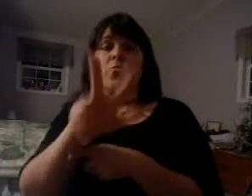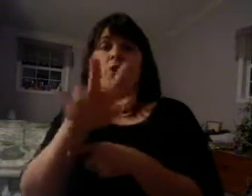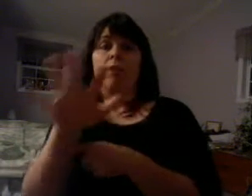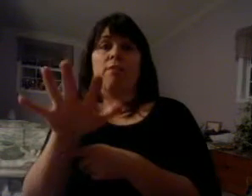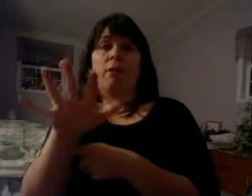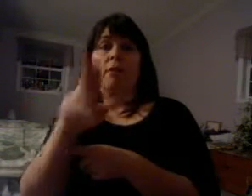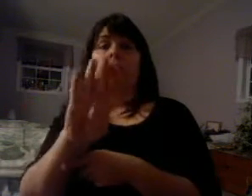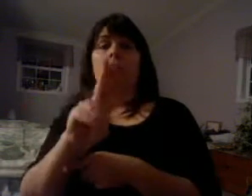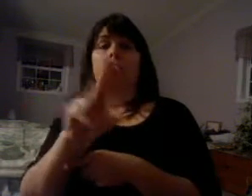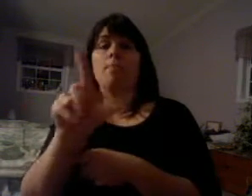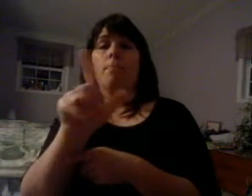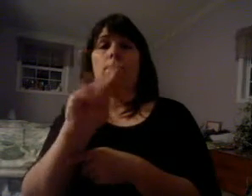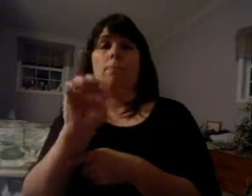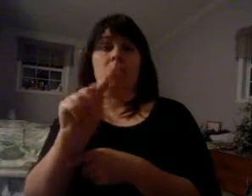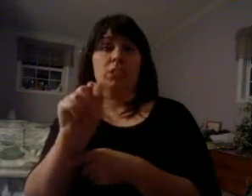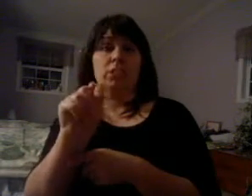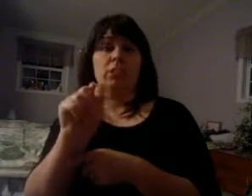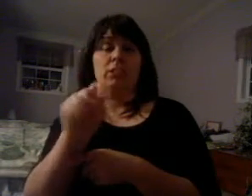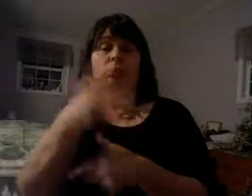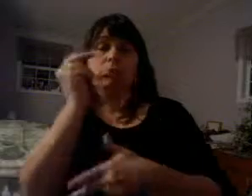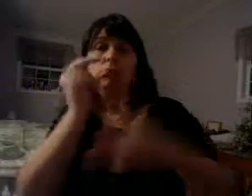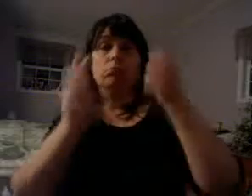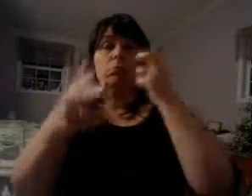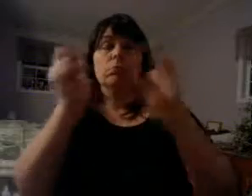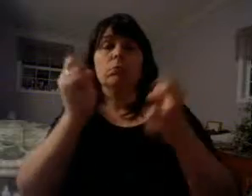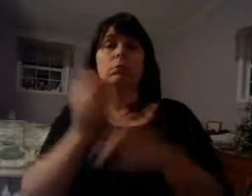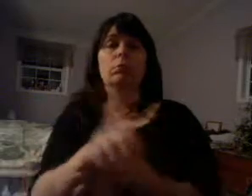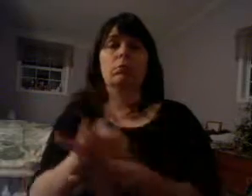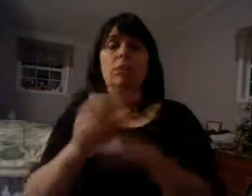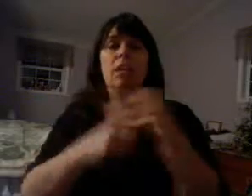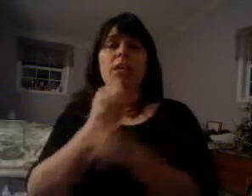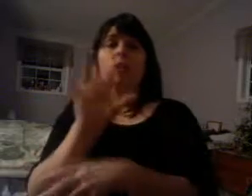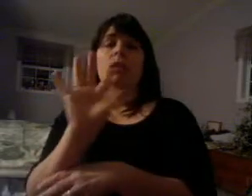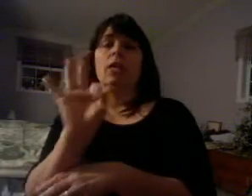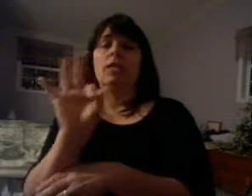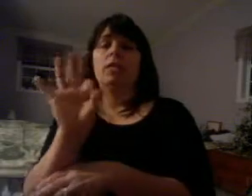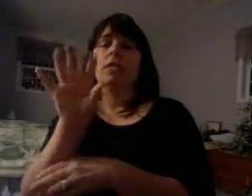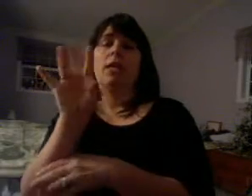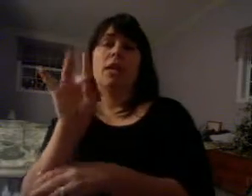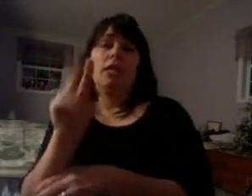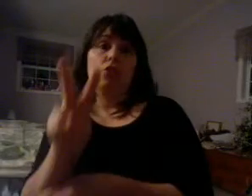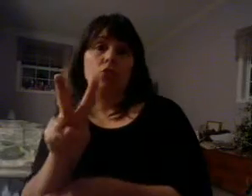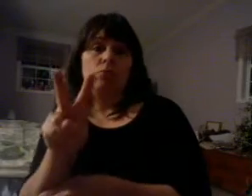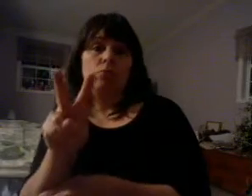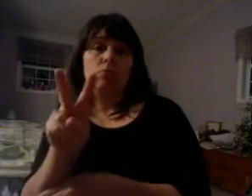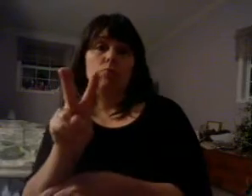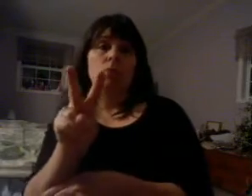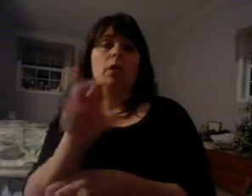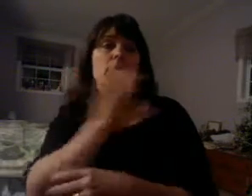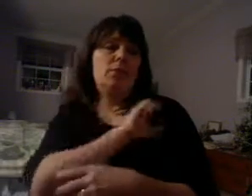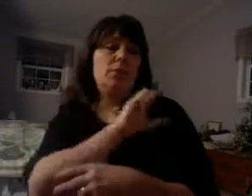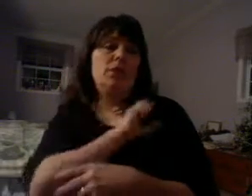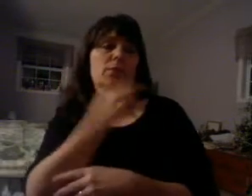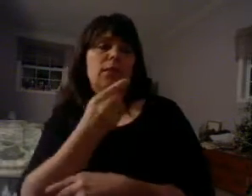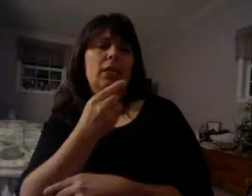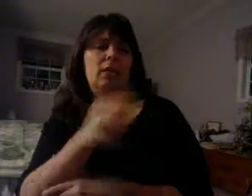1992, police were called to a shooting in Baltimore, Maryland, where, as the officer said, he found the drug dealer with the 2 guns smoking at